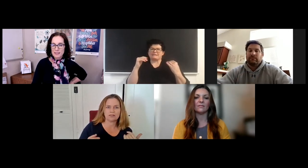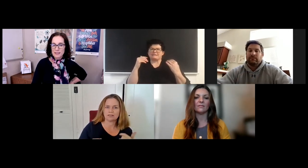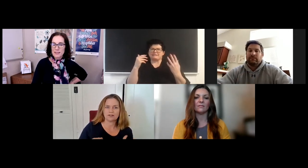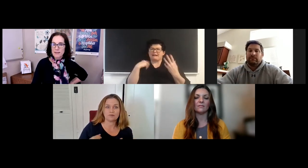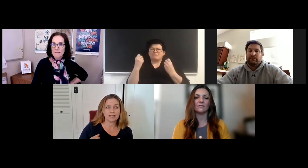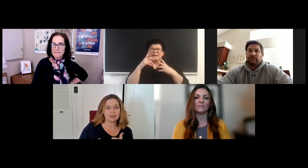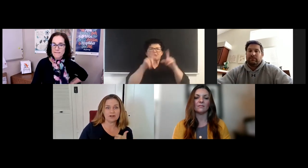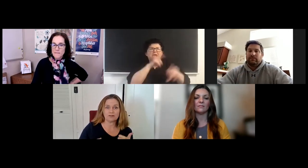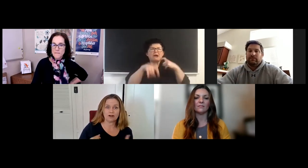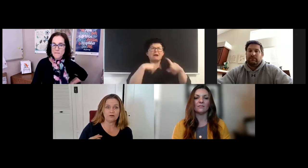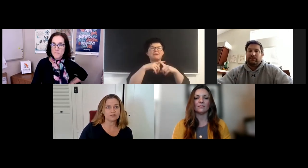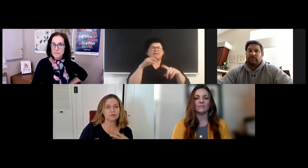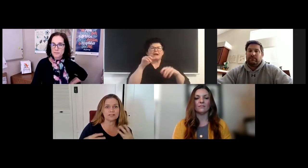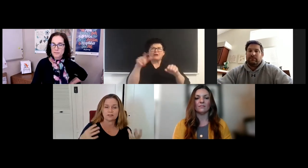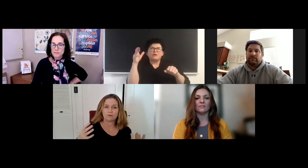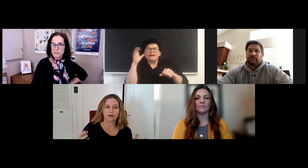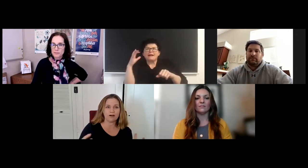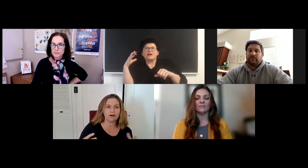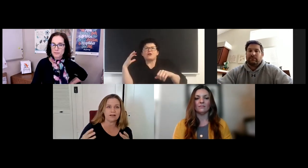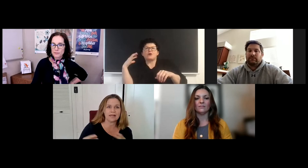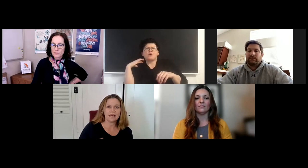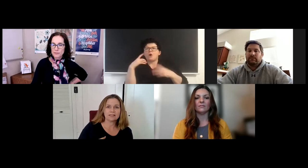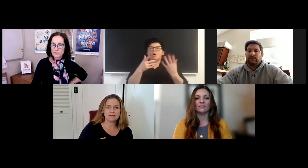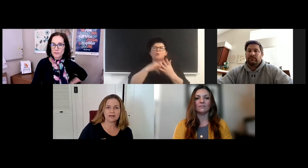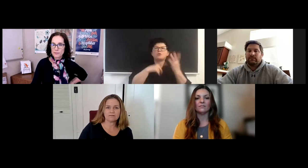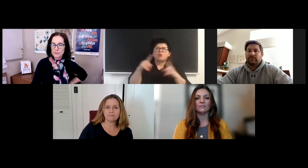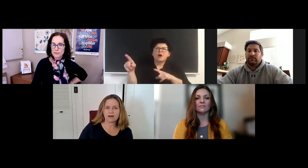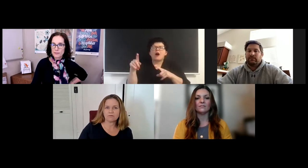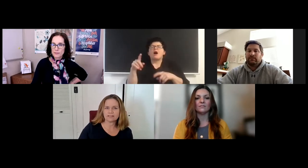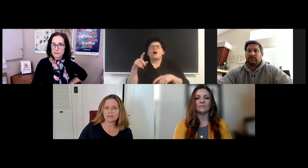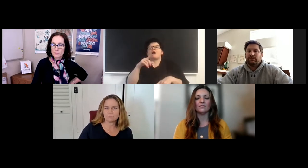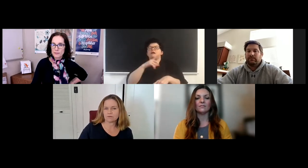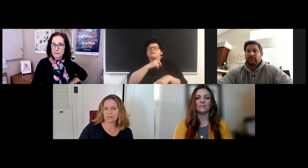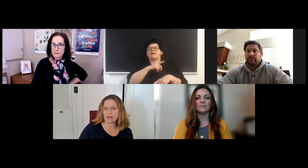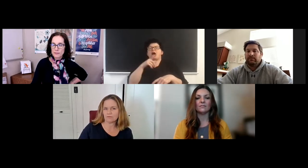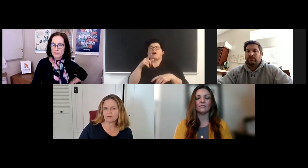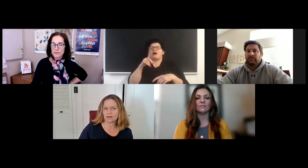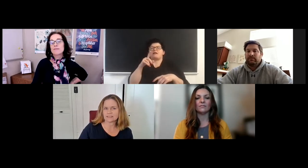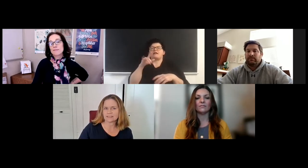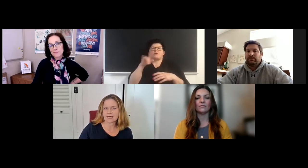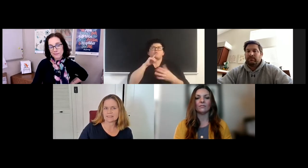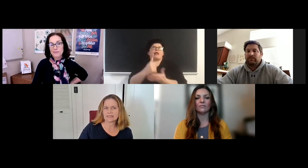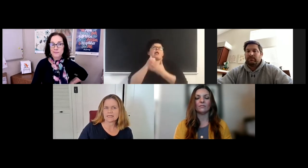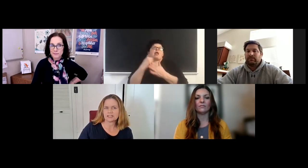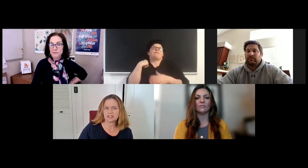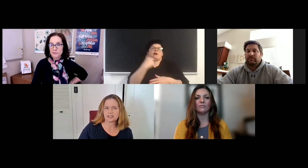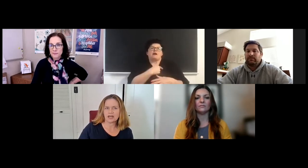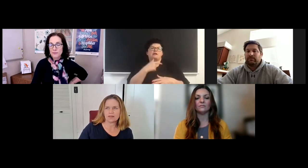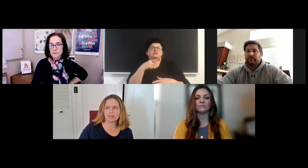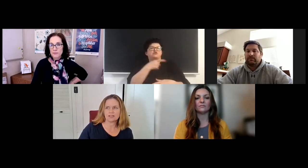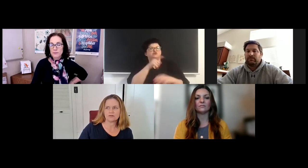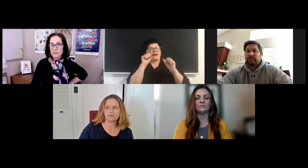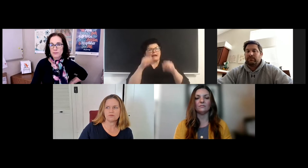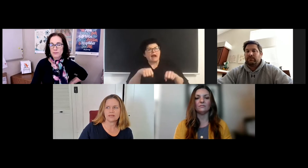about, you know, can you hear the coach, what's going on, and Devana, that was something that was really helpful for us, that she could